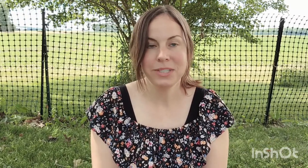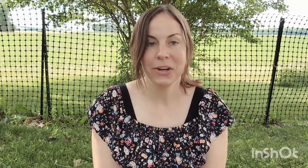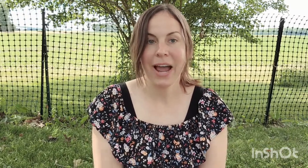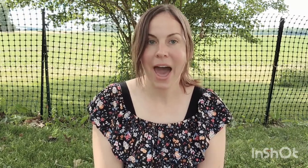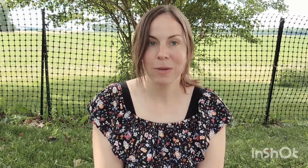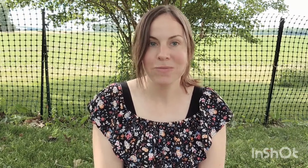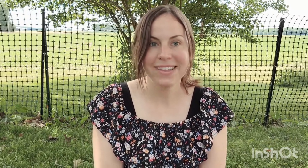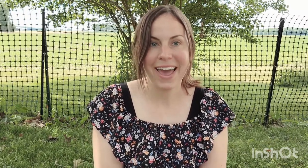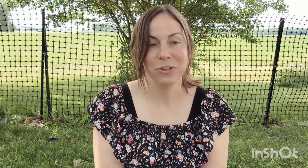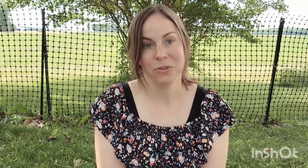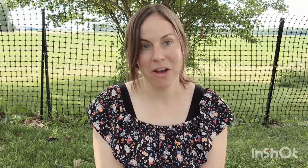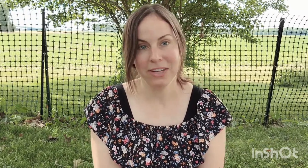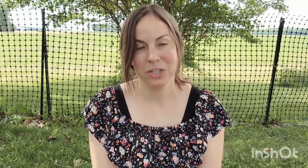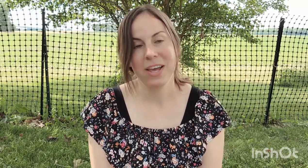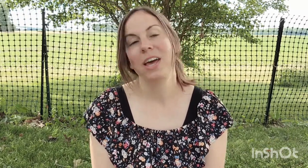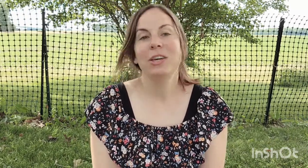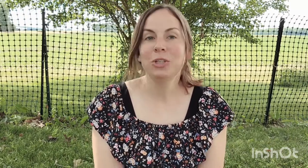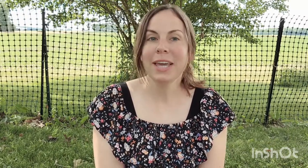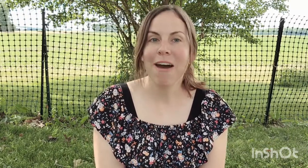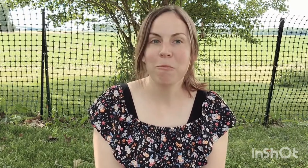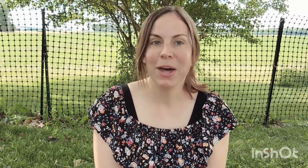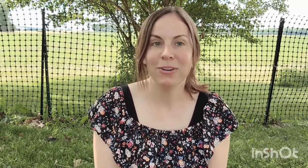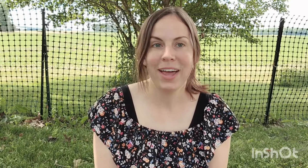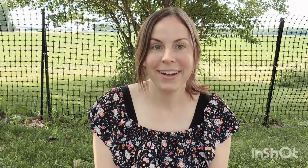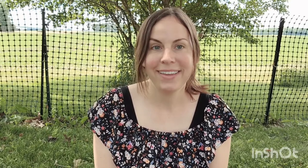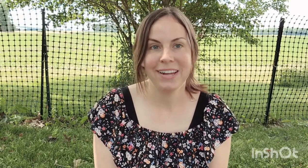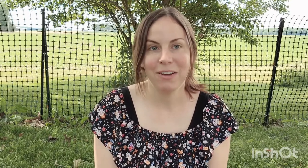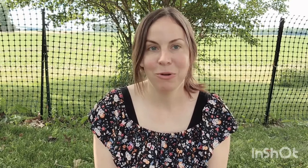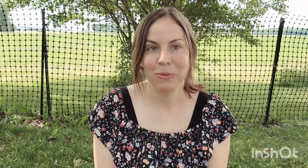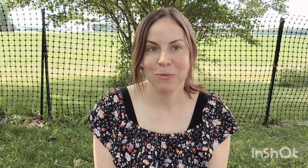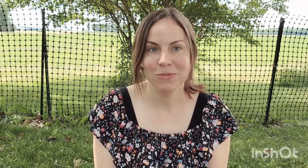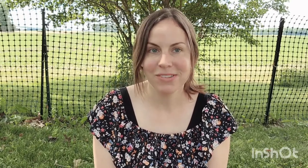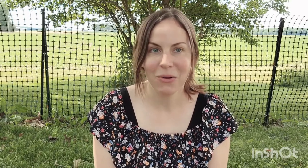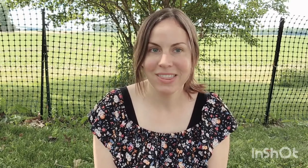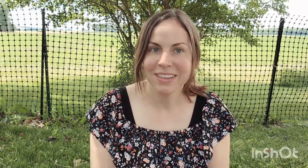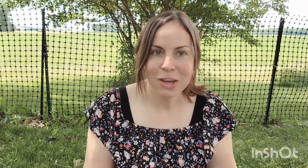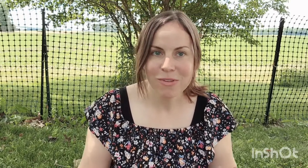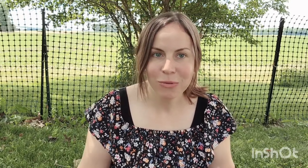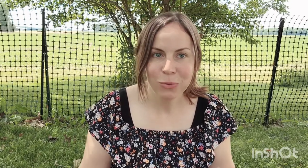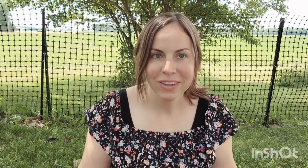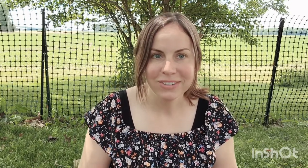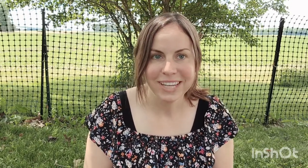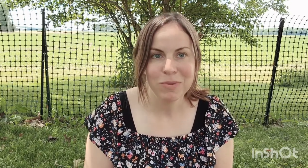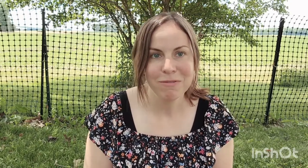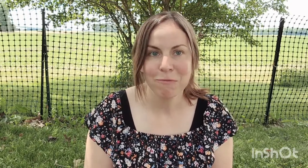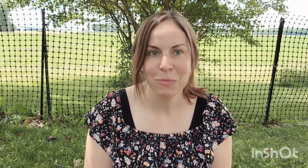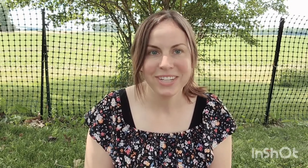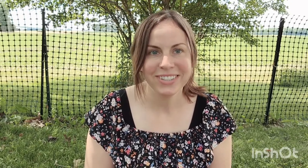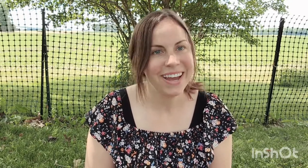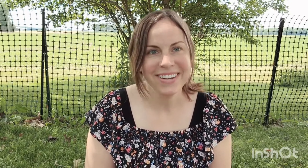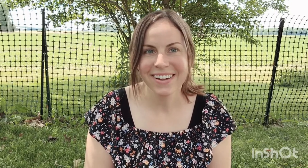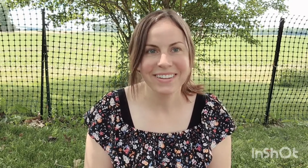Tara Adams and her knowledge, usually have better lighting than other rooms. So I thought that was a cool little tidbit of information. I did not know